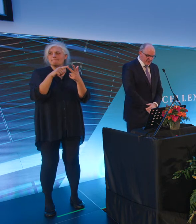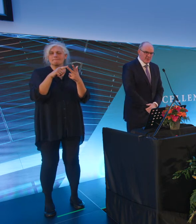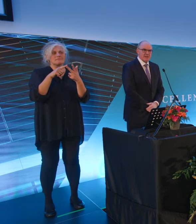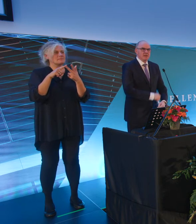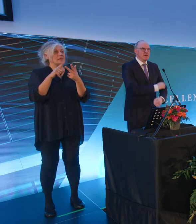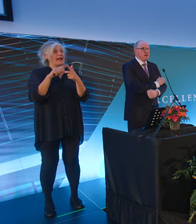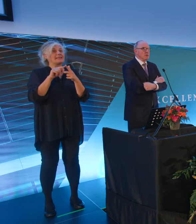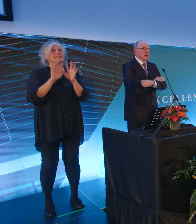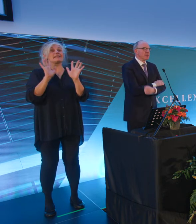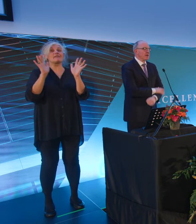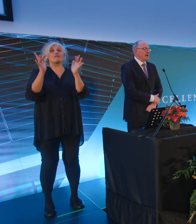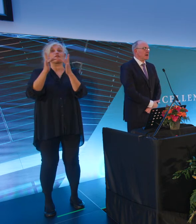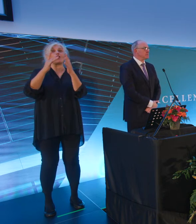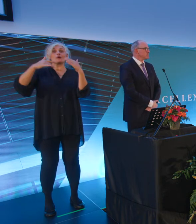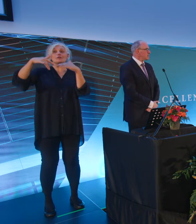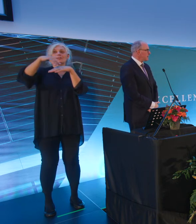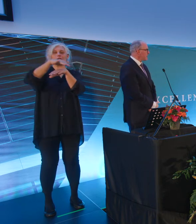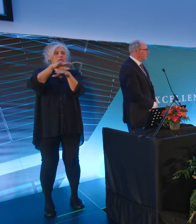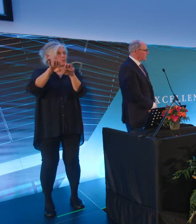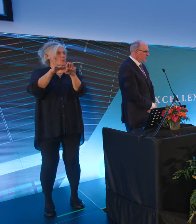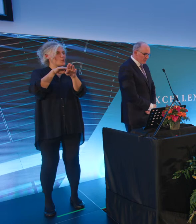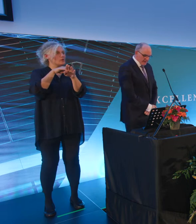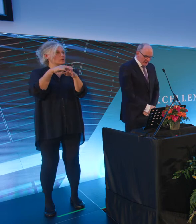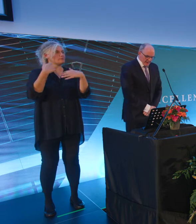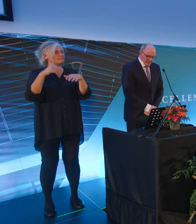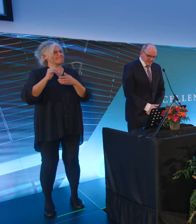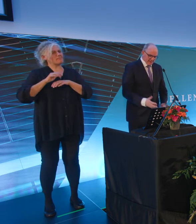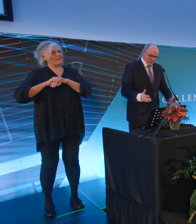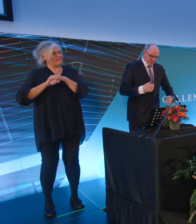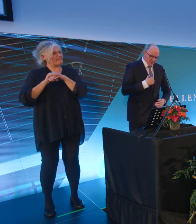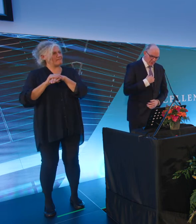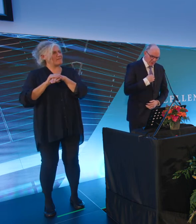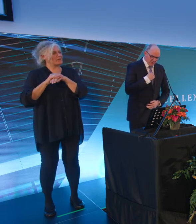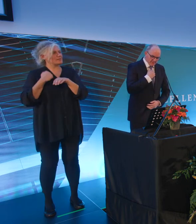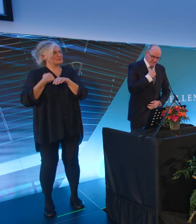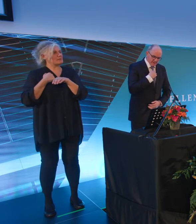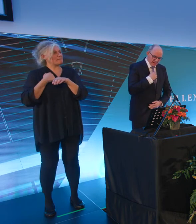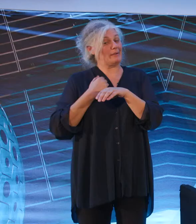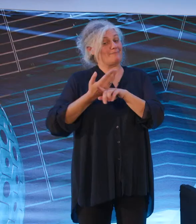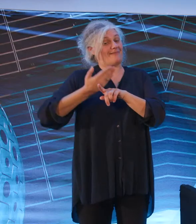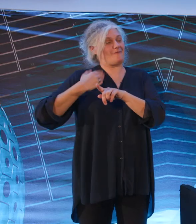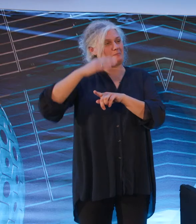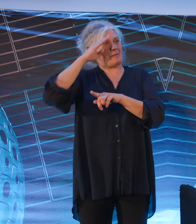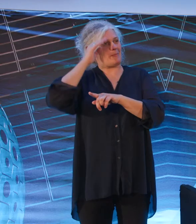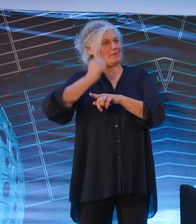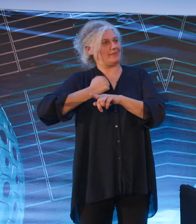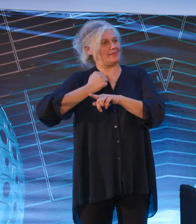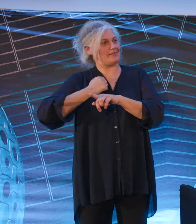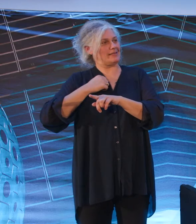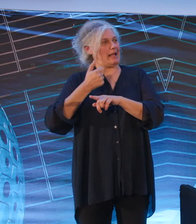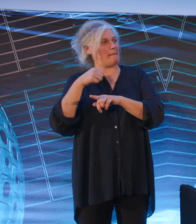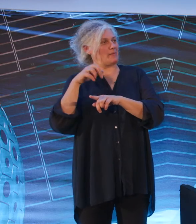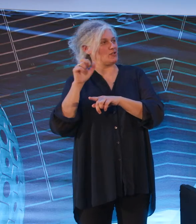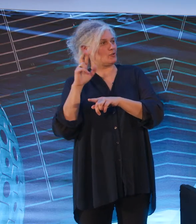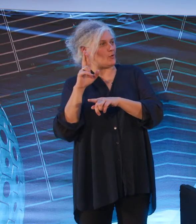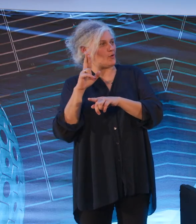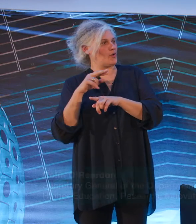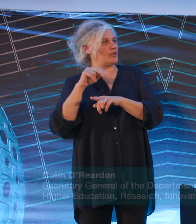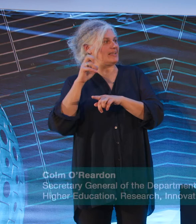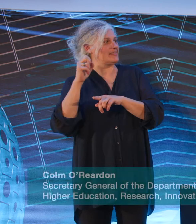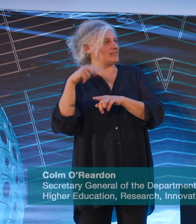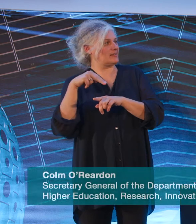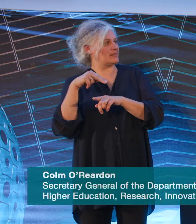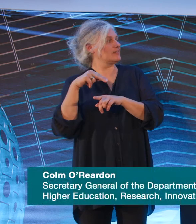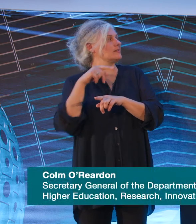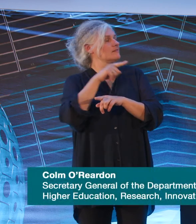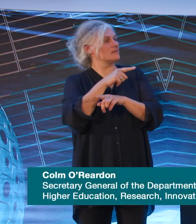and virtually with a very old friend of mine, and indeed my former boss, Ambassador Byrne Nason, who